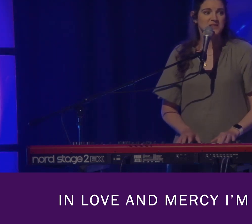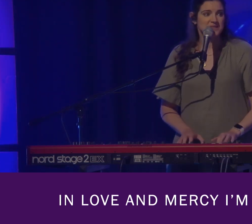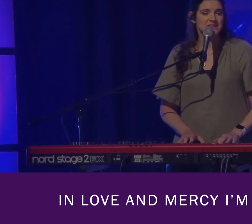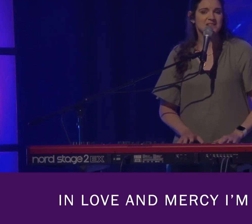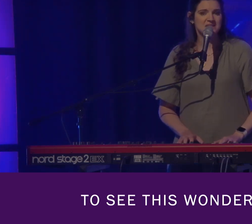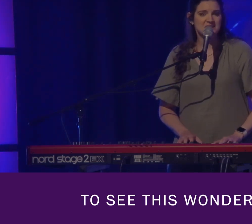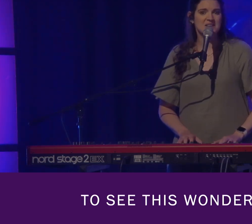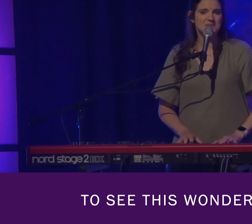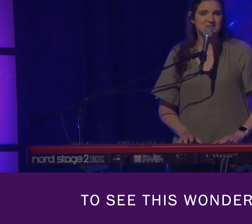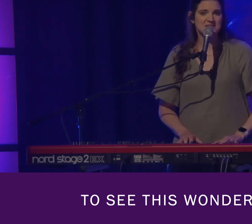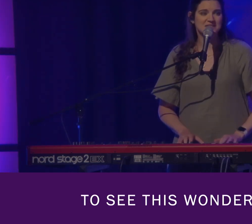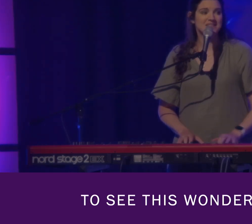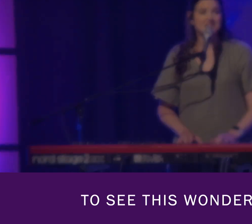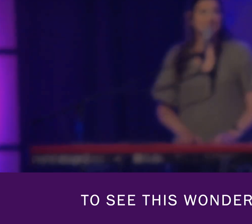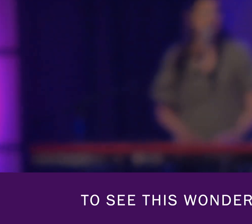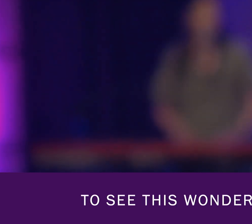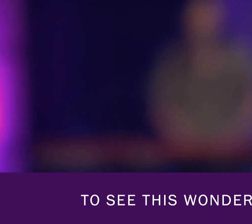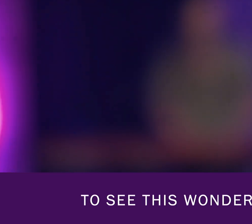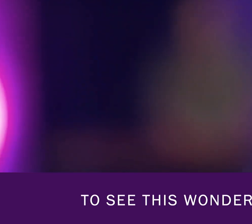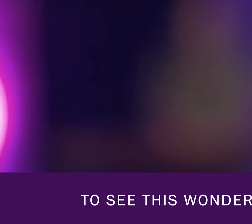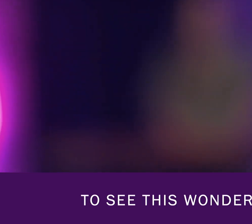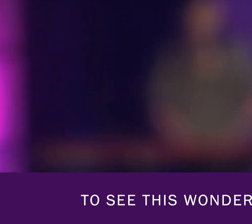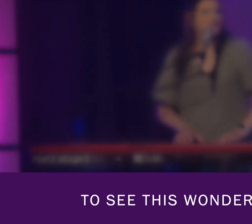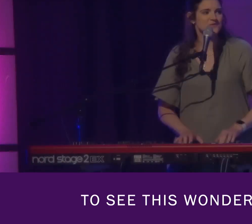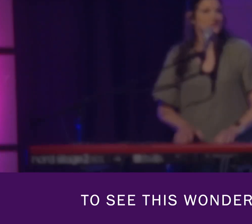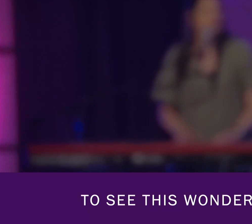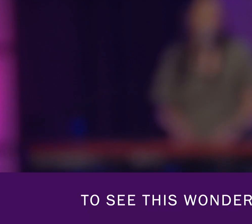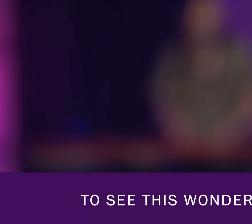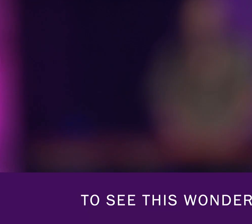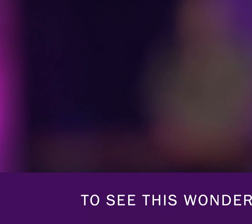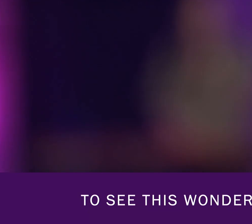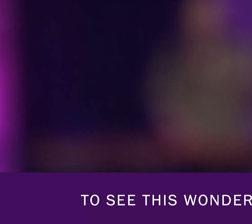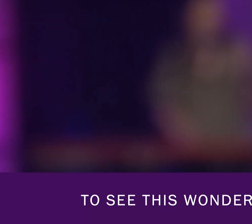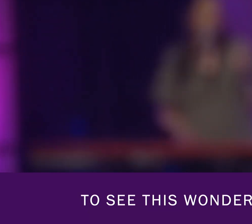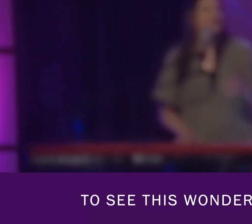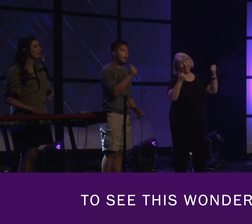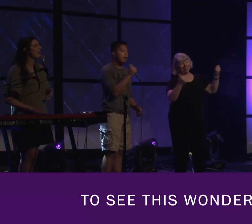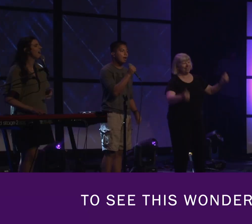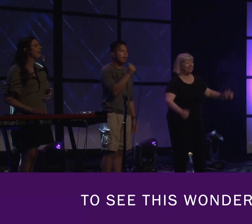and waking up to see this wonderful